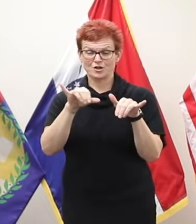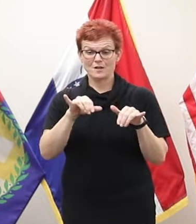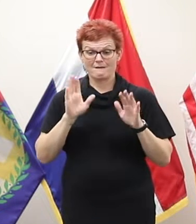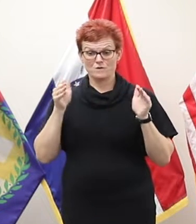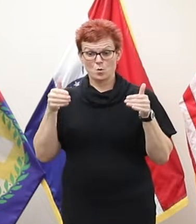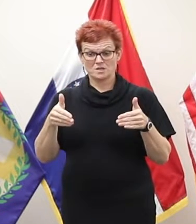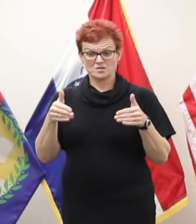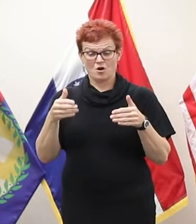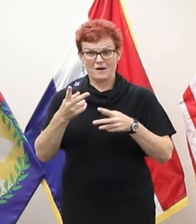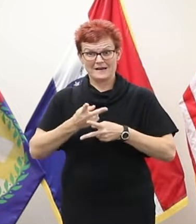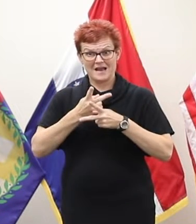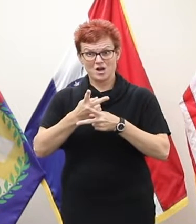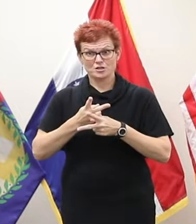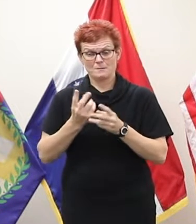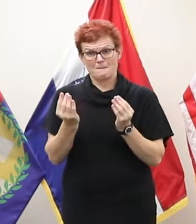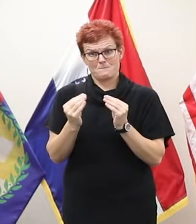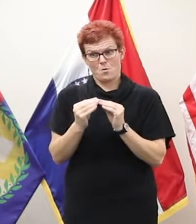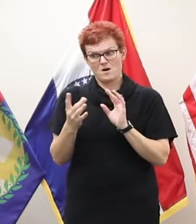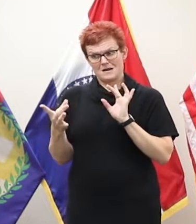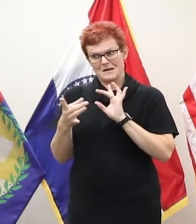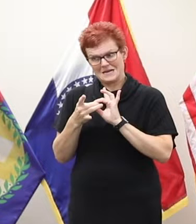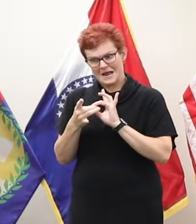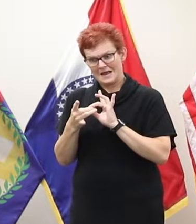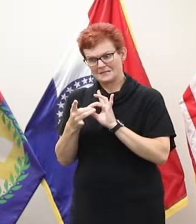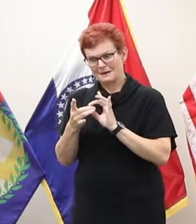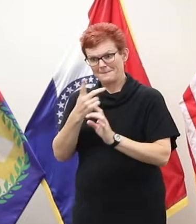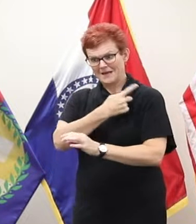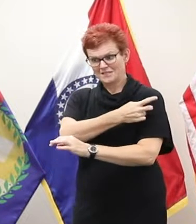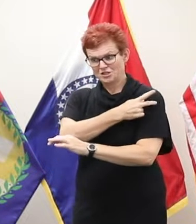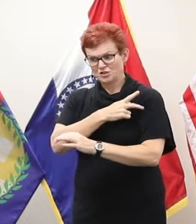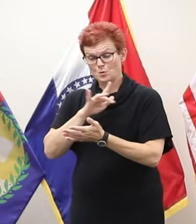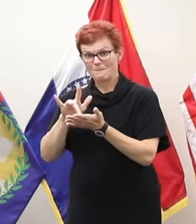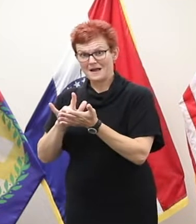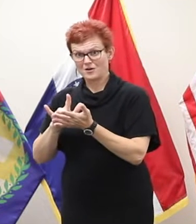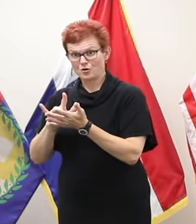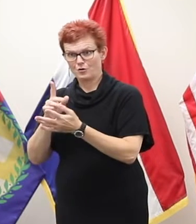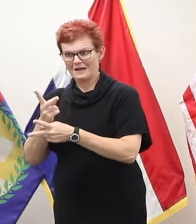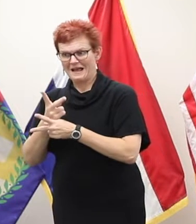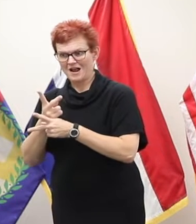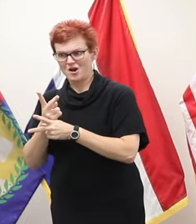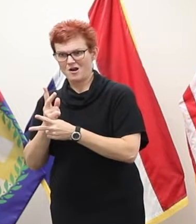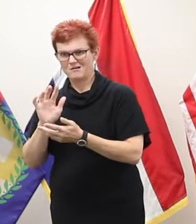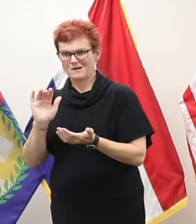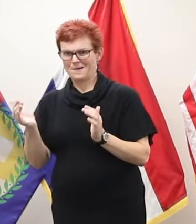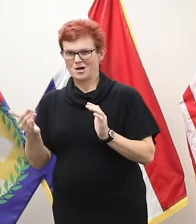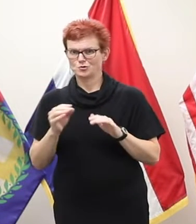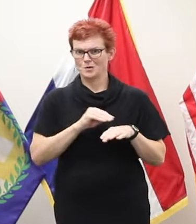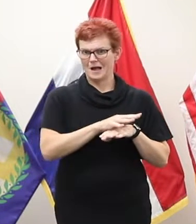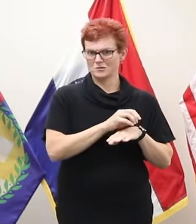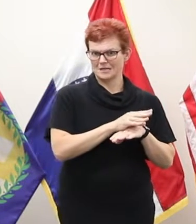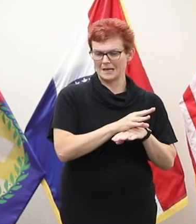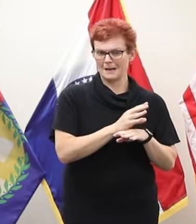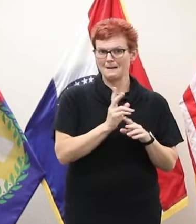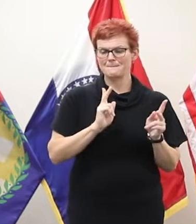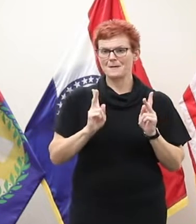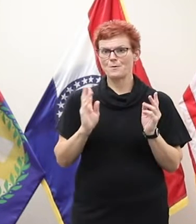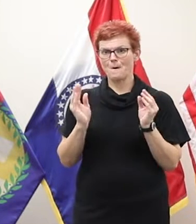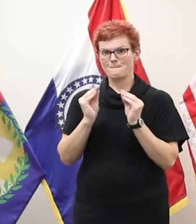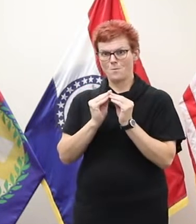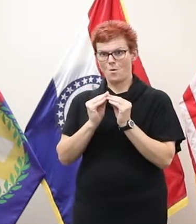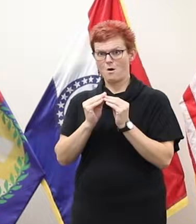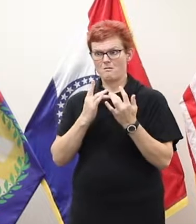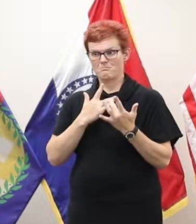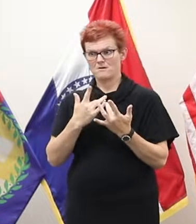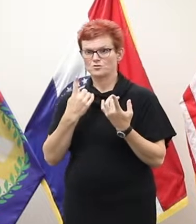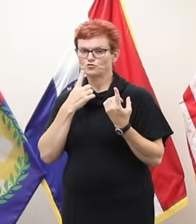be more to connect patients quickly to medical care than to counseling. People are much more likely to survive